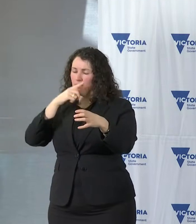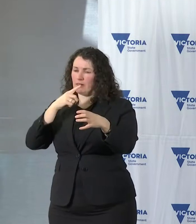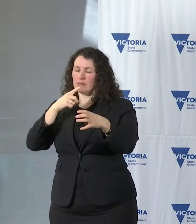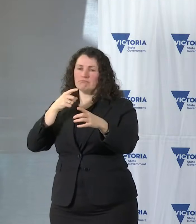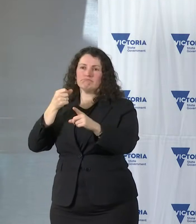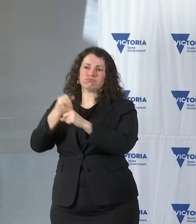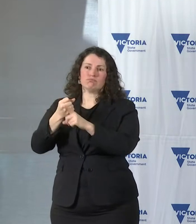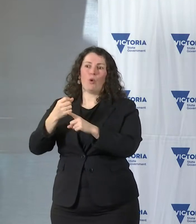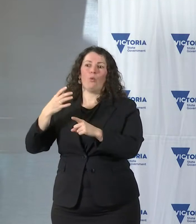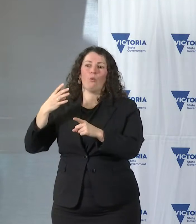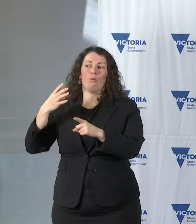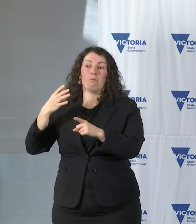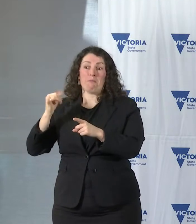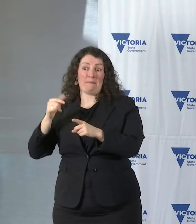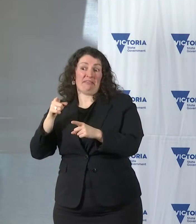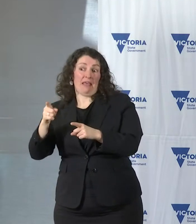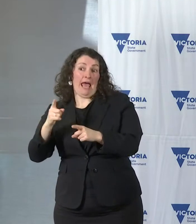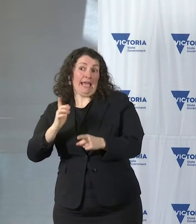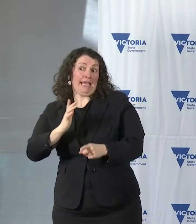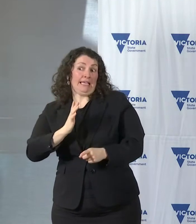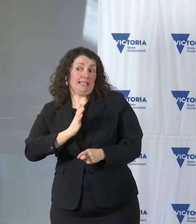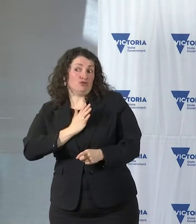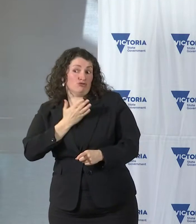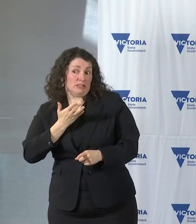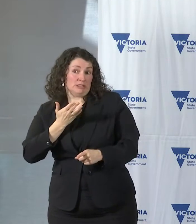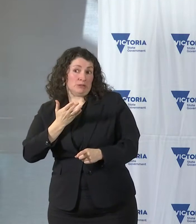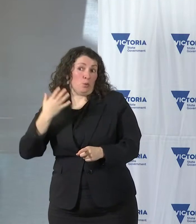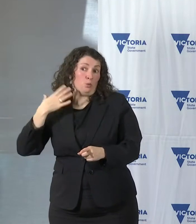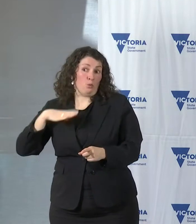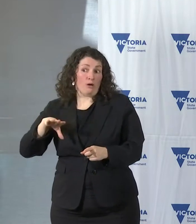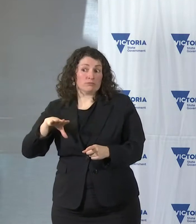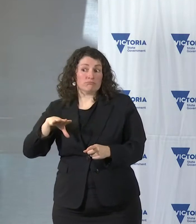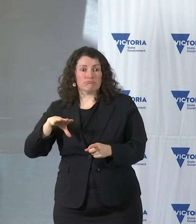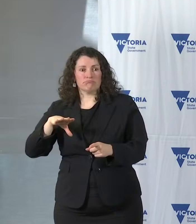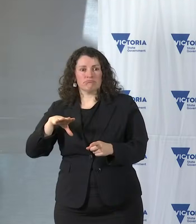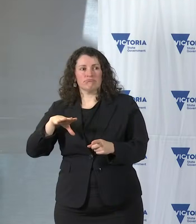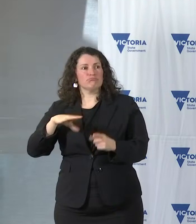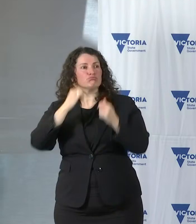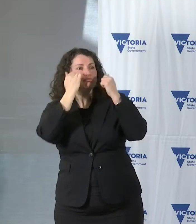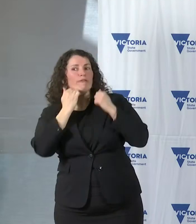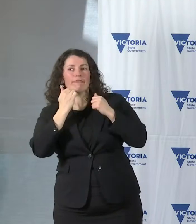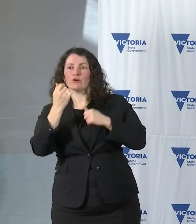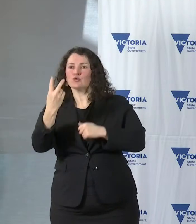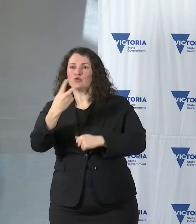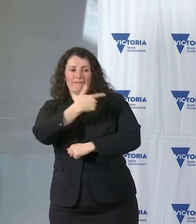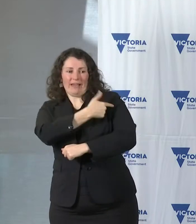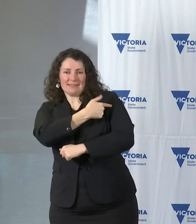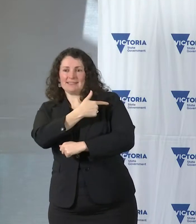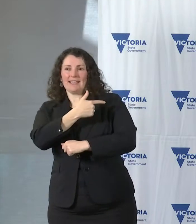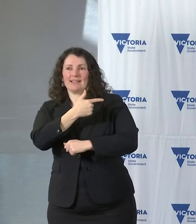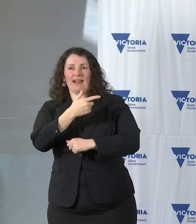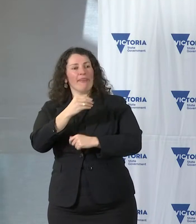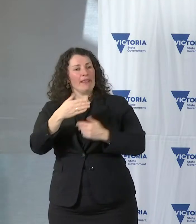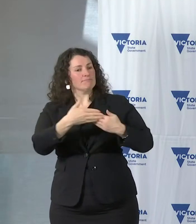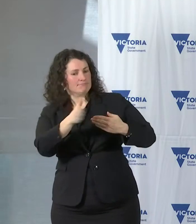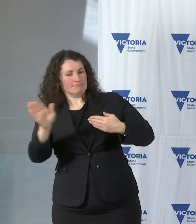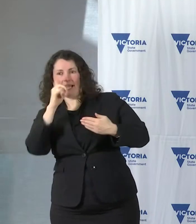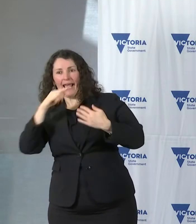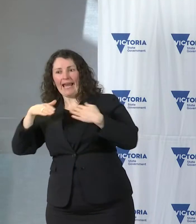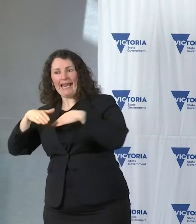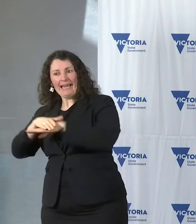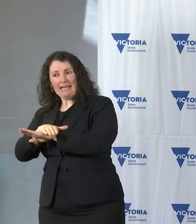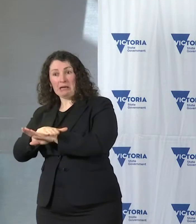appropriately vaccinated and form a lesser risk, then that's something that I think all Victorians would welcome. What we